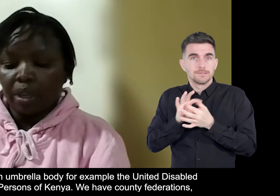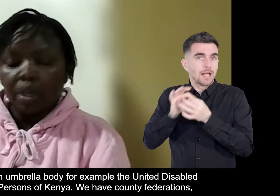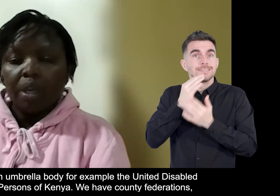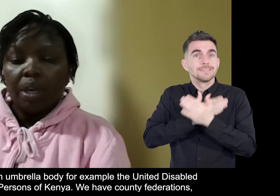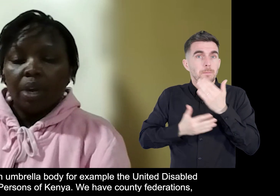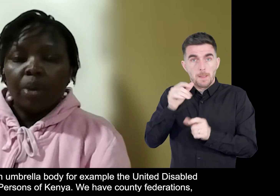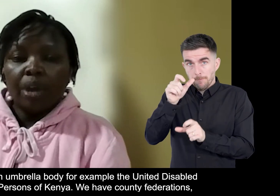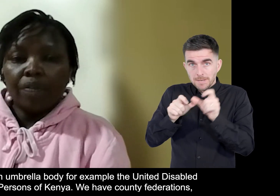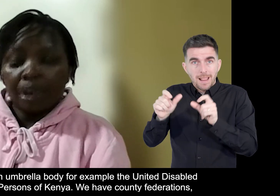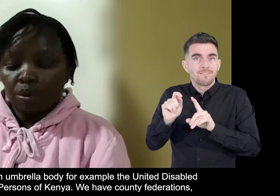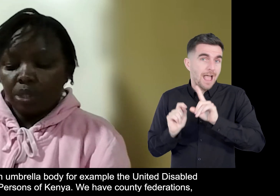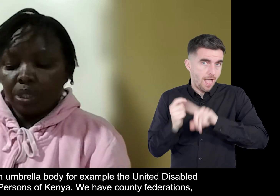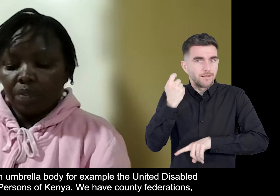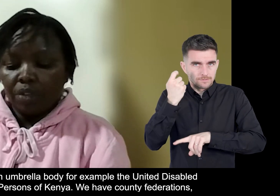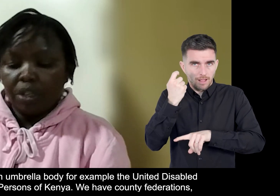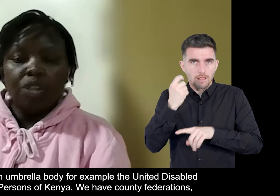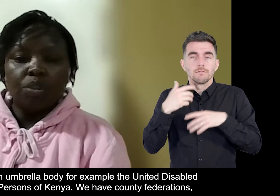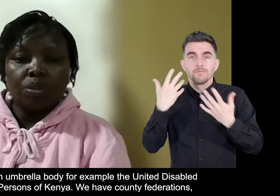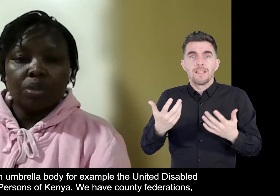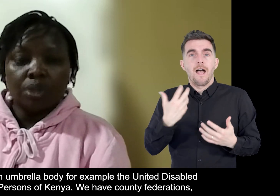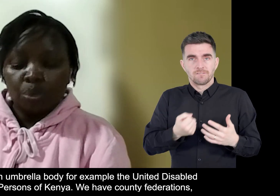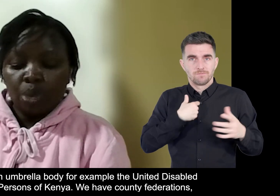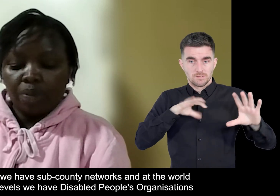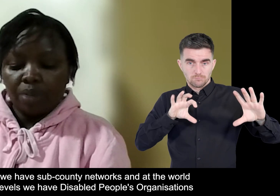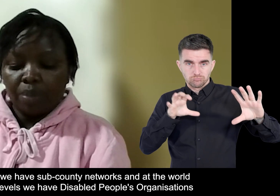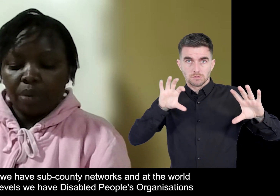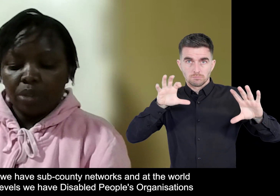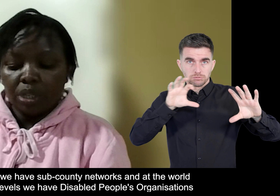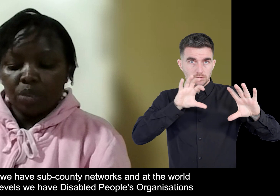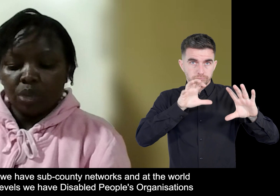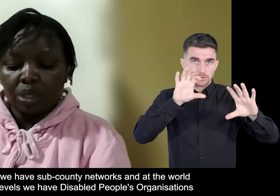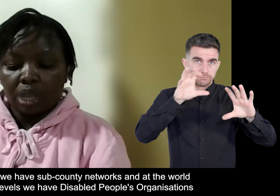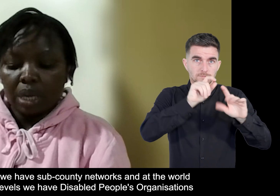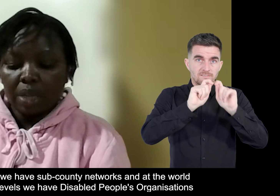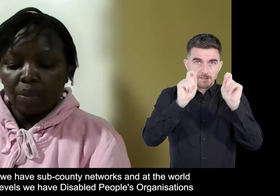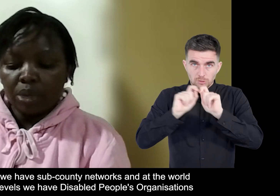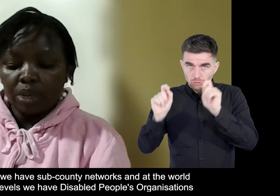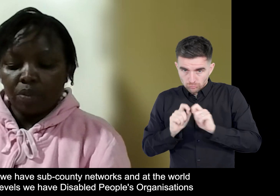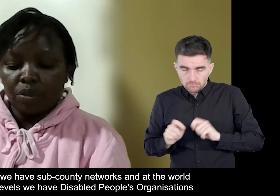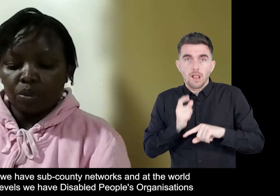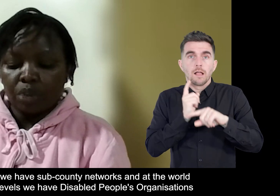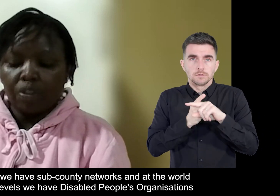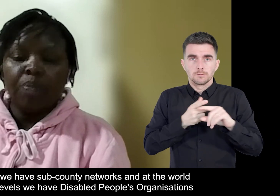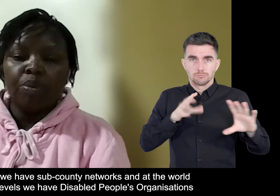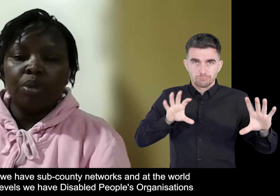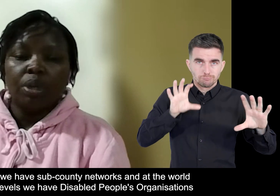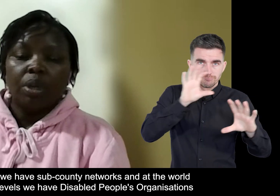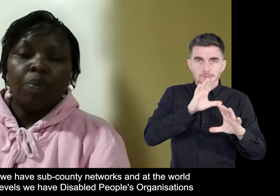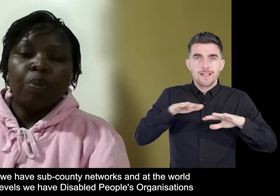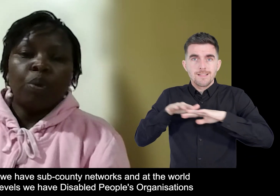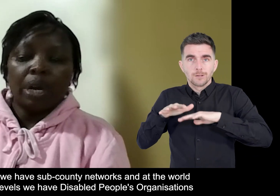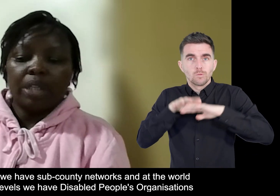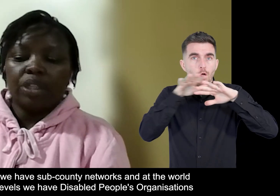Persons of Kenya. We have county federations, we have sub-county networks, and at the world levels, we have